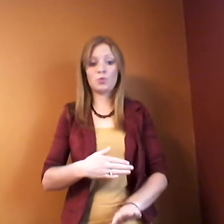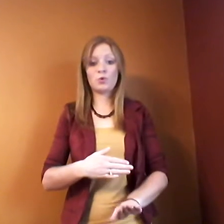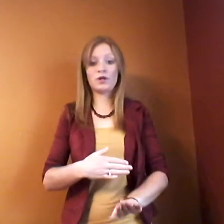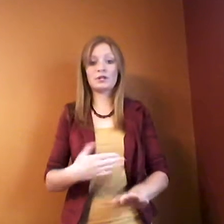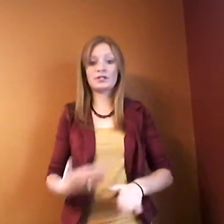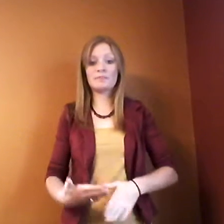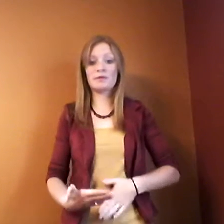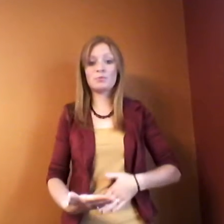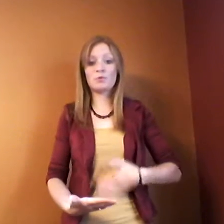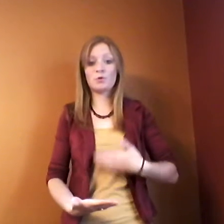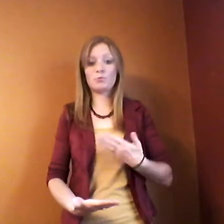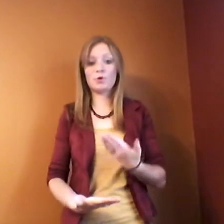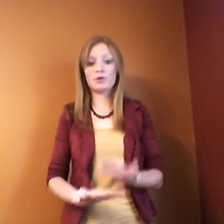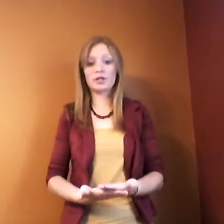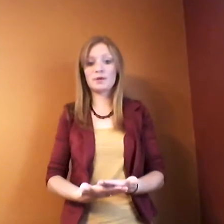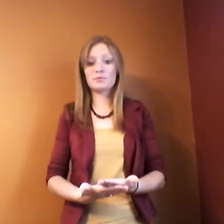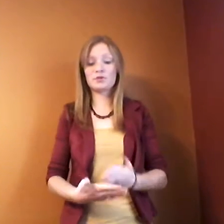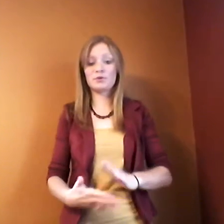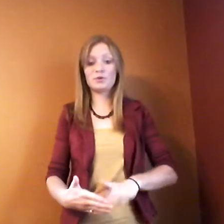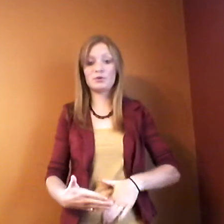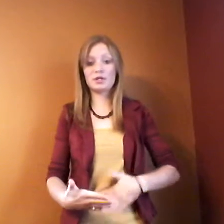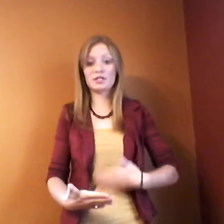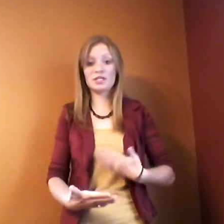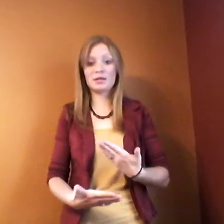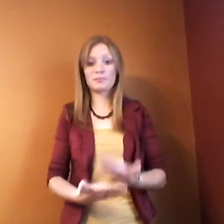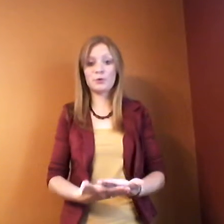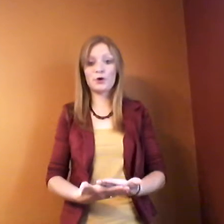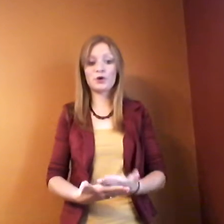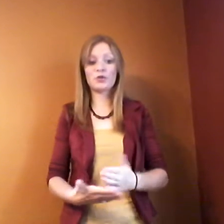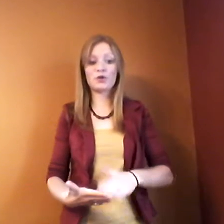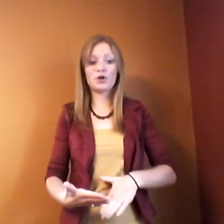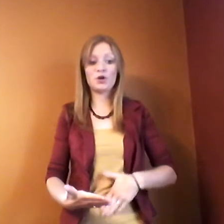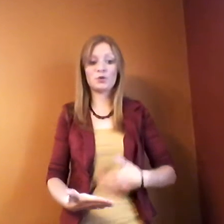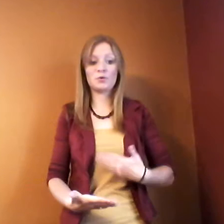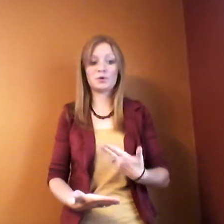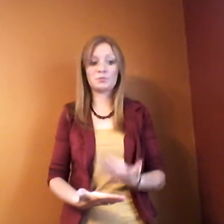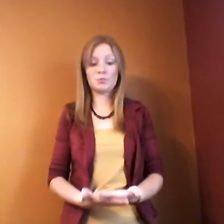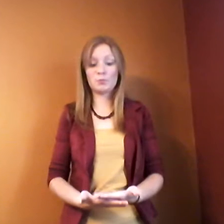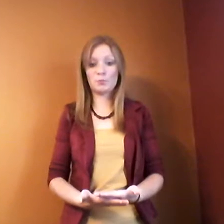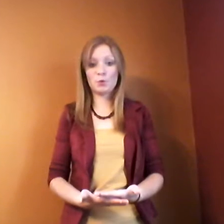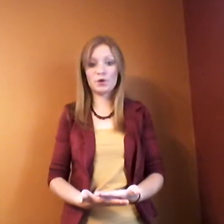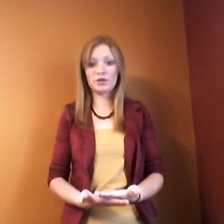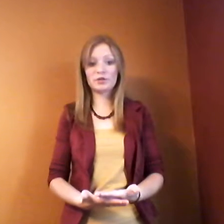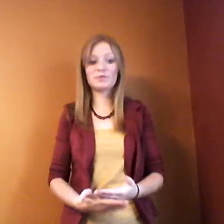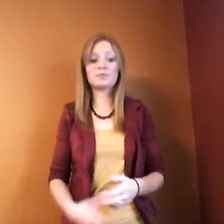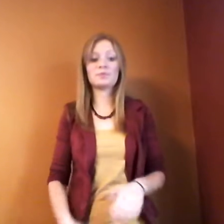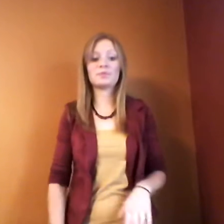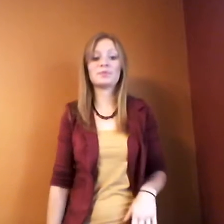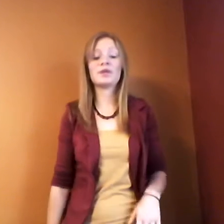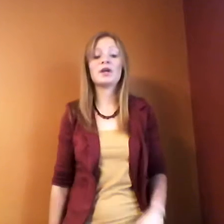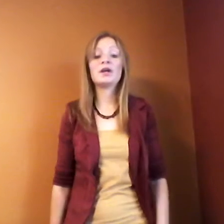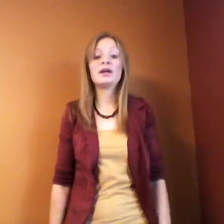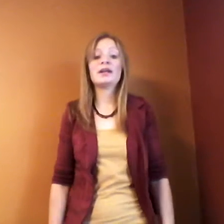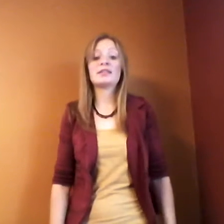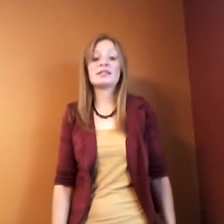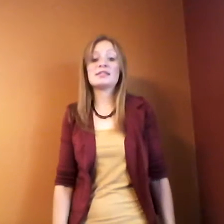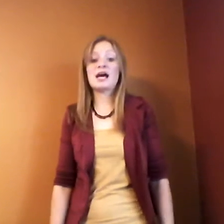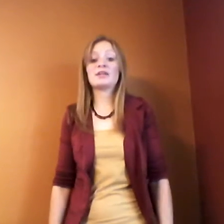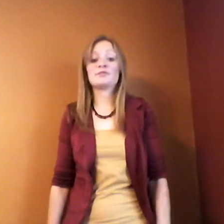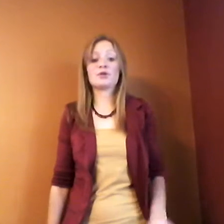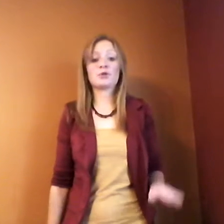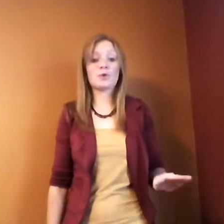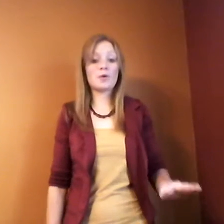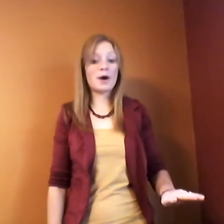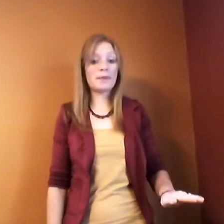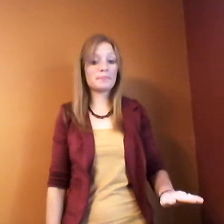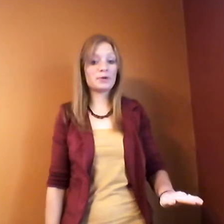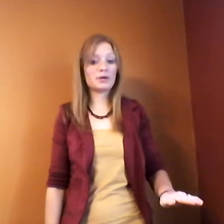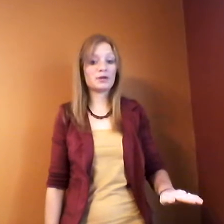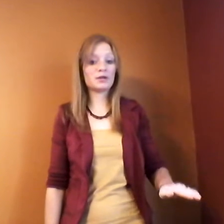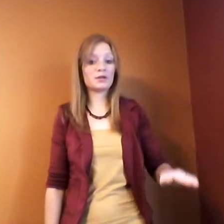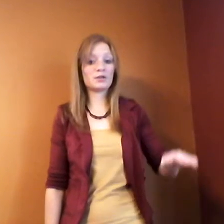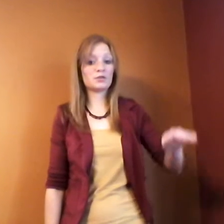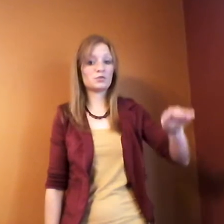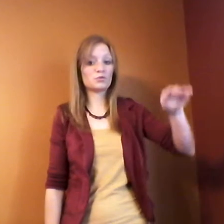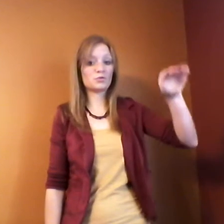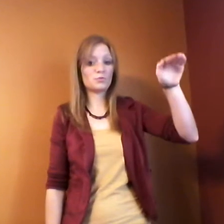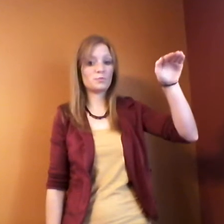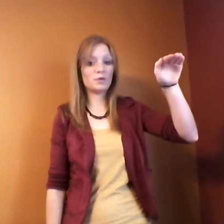born. Some people will pull it up too and you can say birth or born. The sign for grow up.